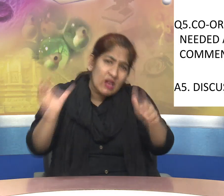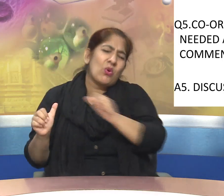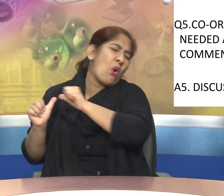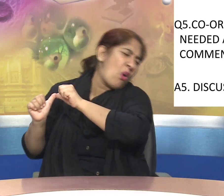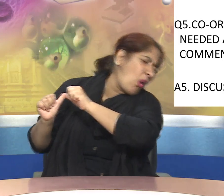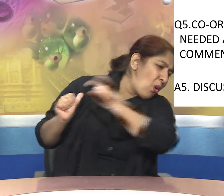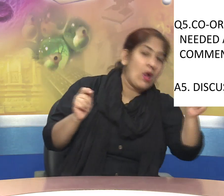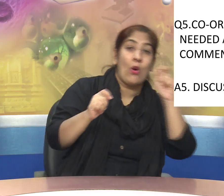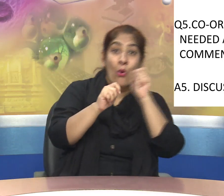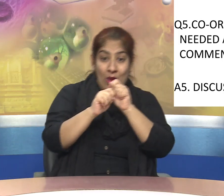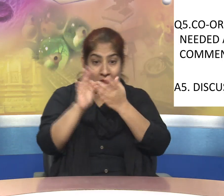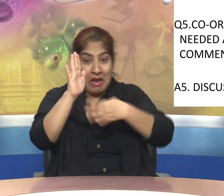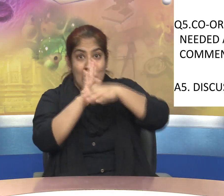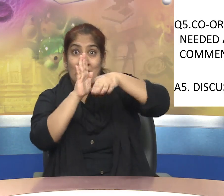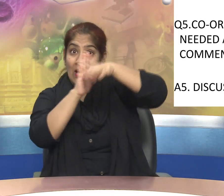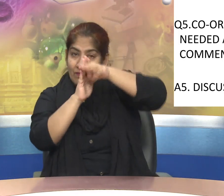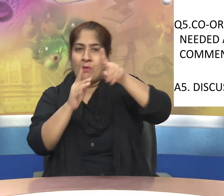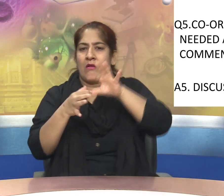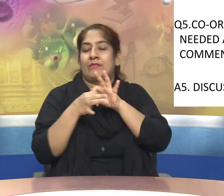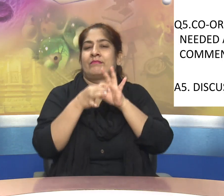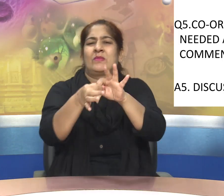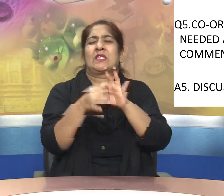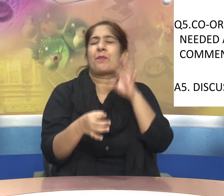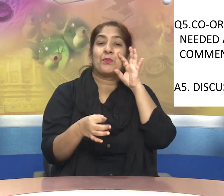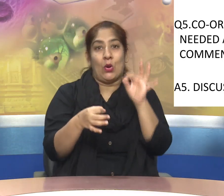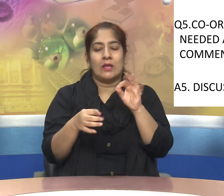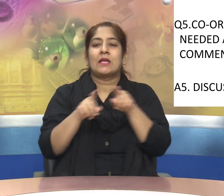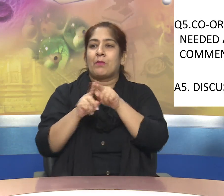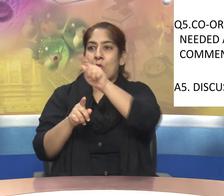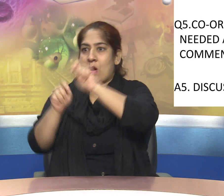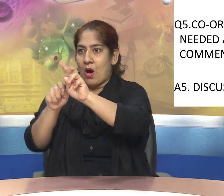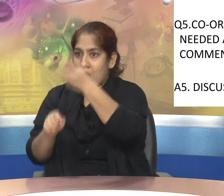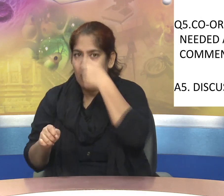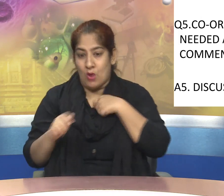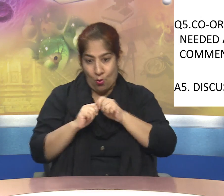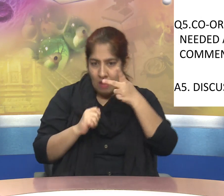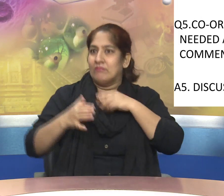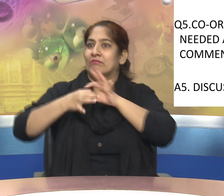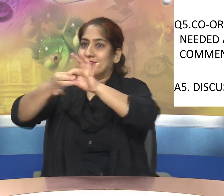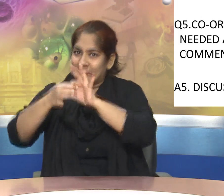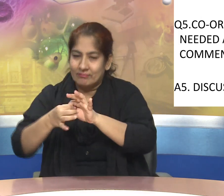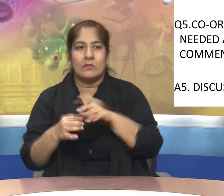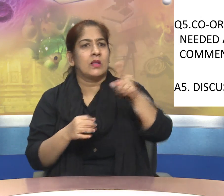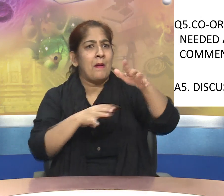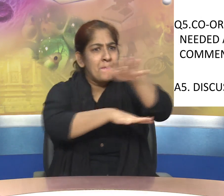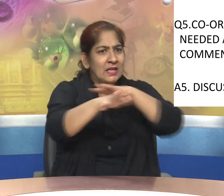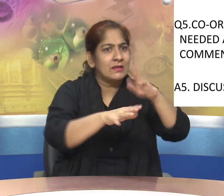in private organization, or you can consider any place. They all should work in a